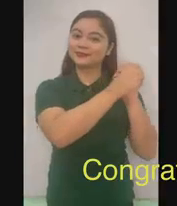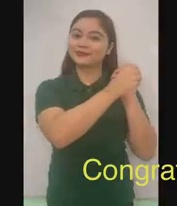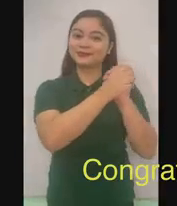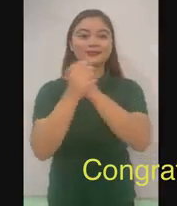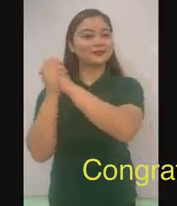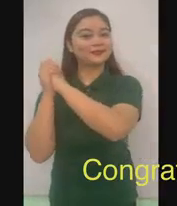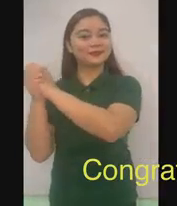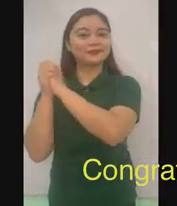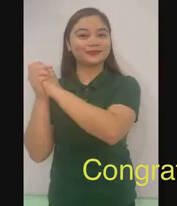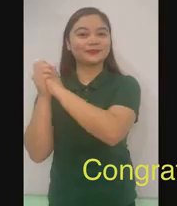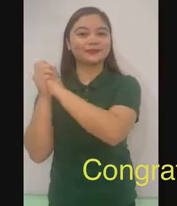congratulations